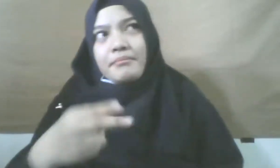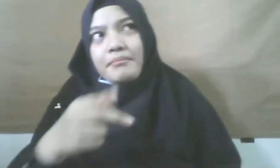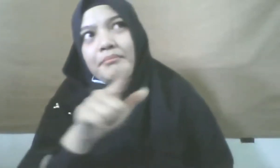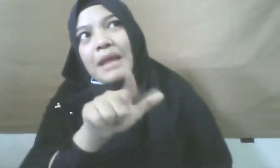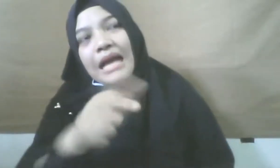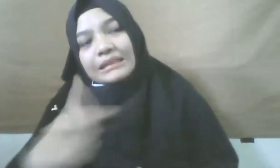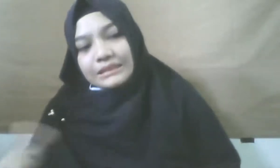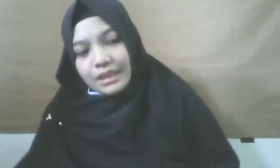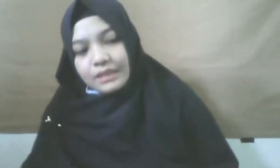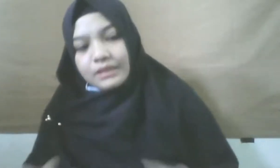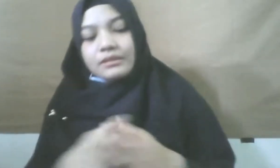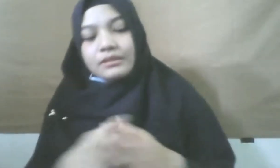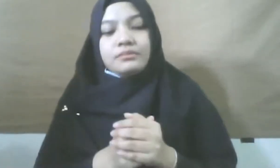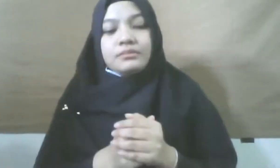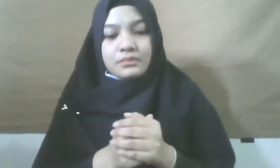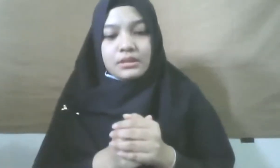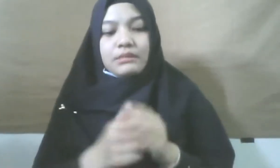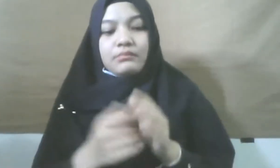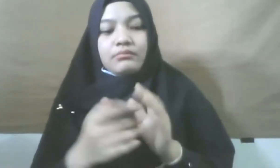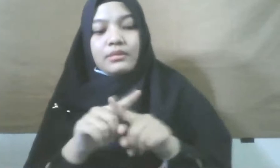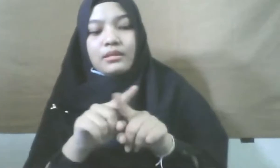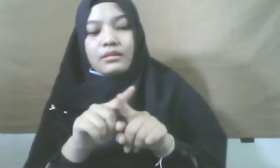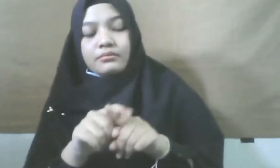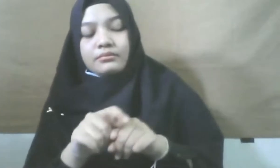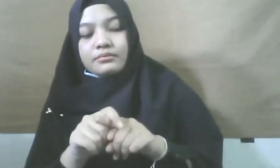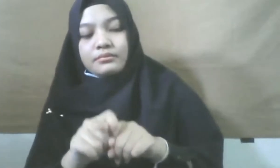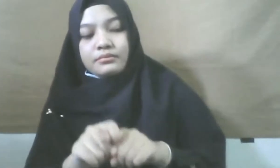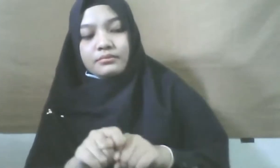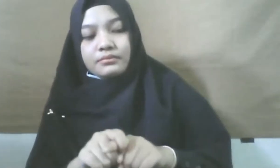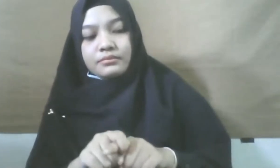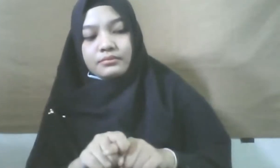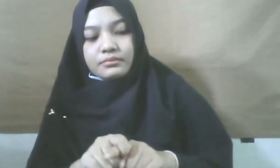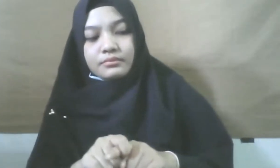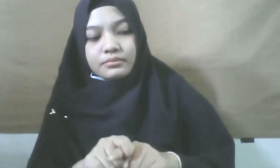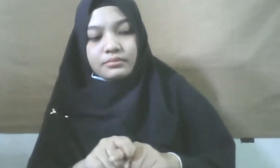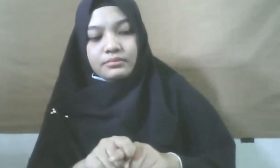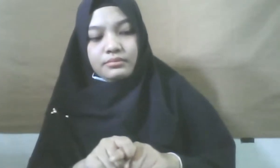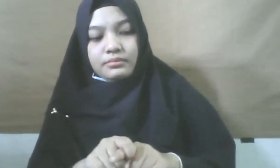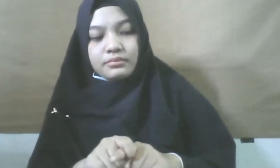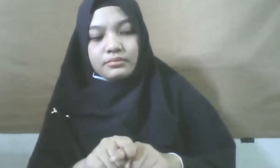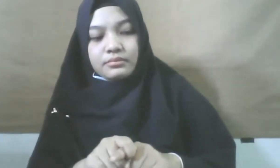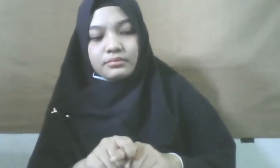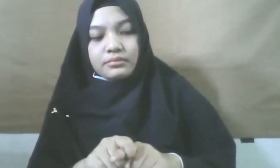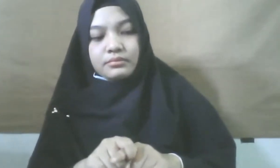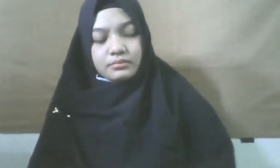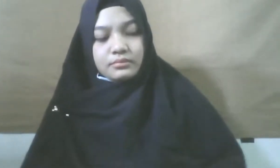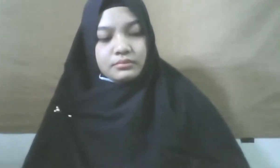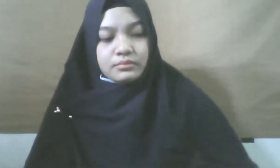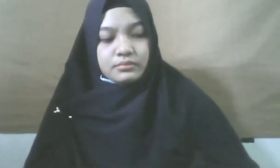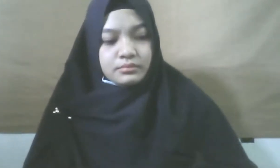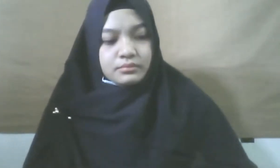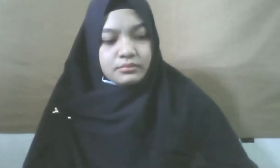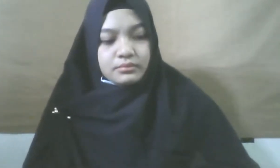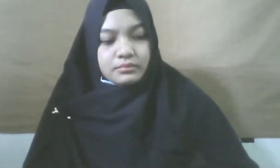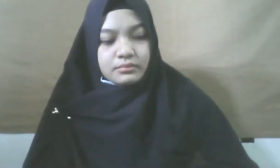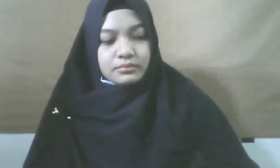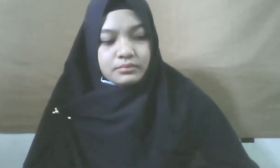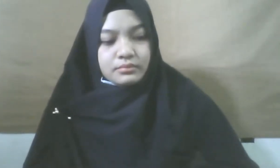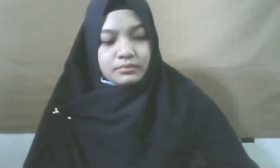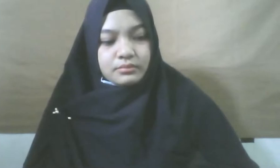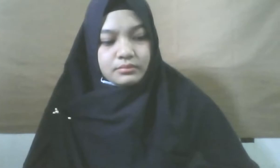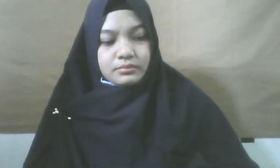there's also some digital divide over here. But in terms of information transmitting, at least anyone with a